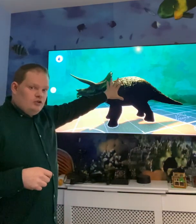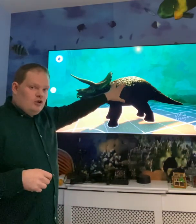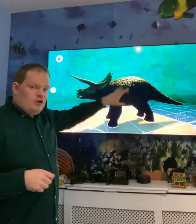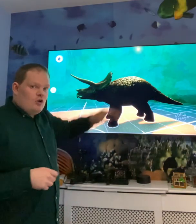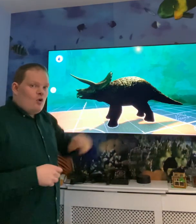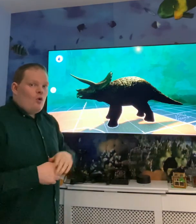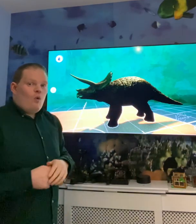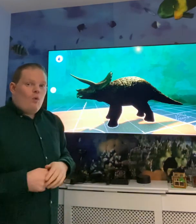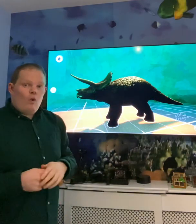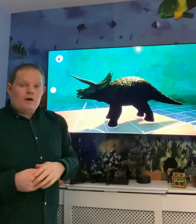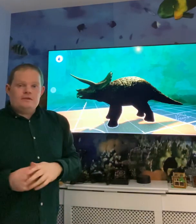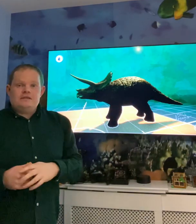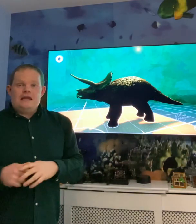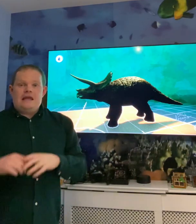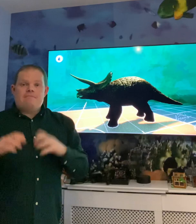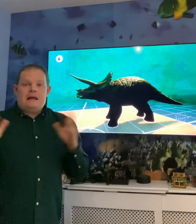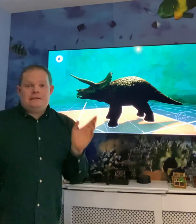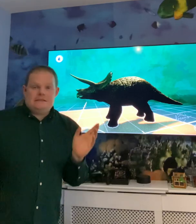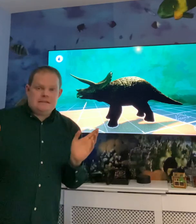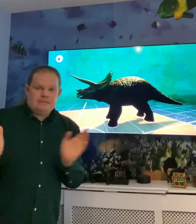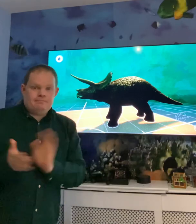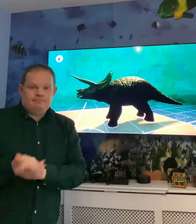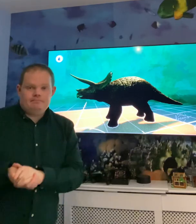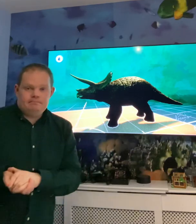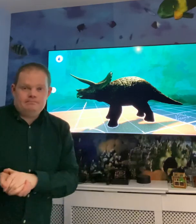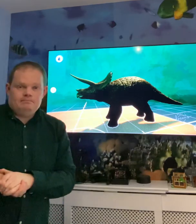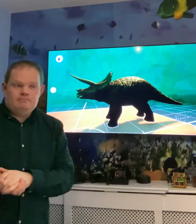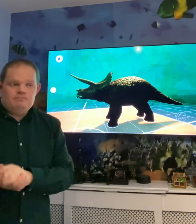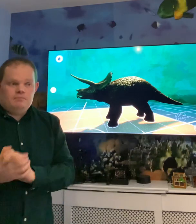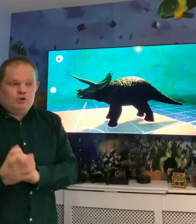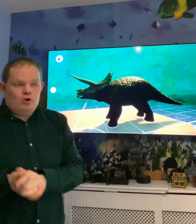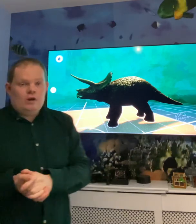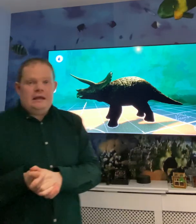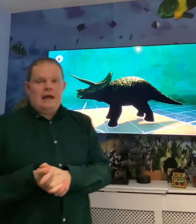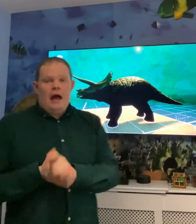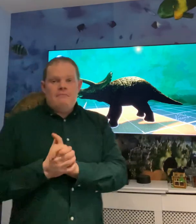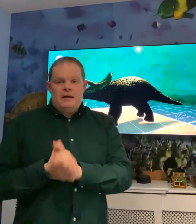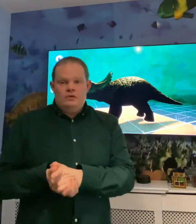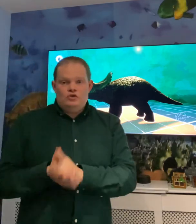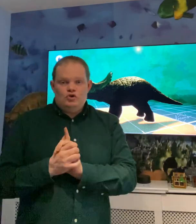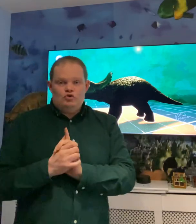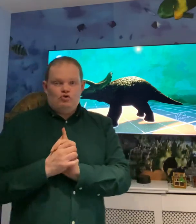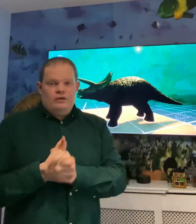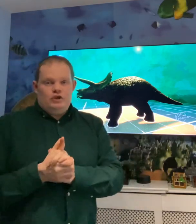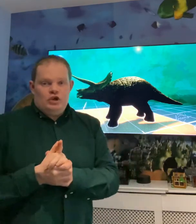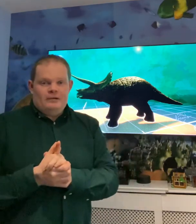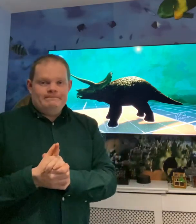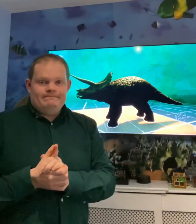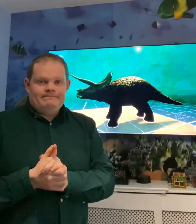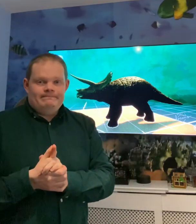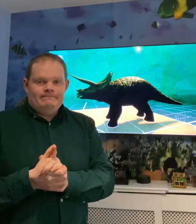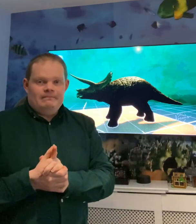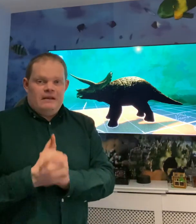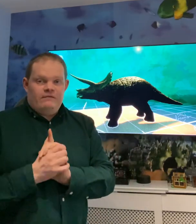creature was immense. Purely immense creature. In